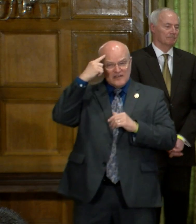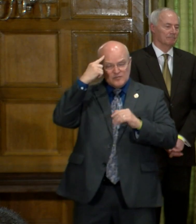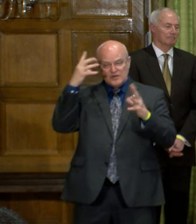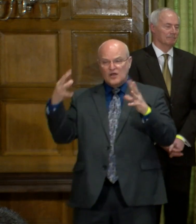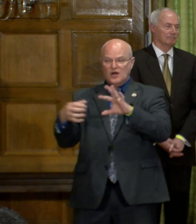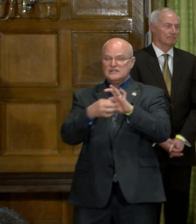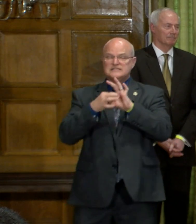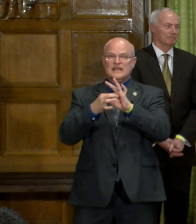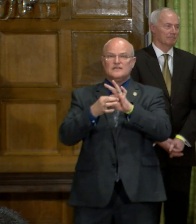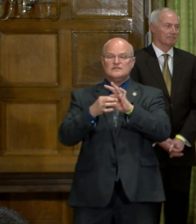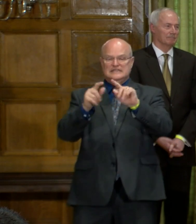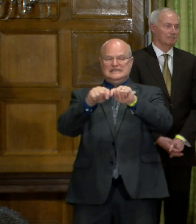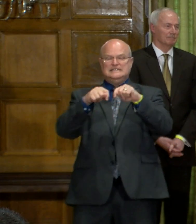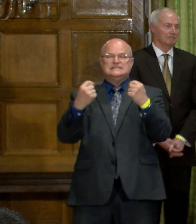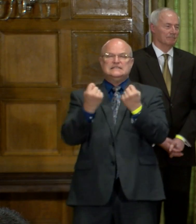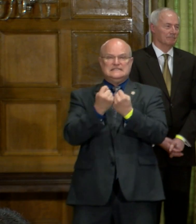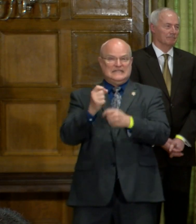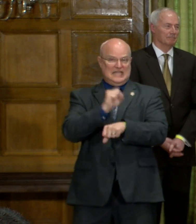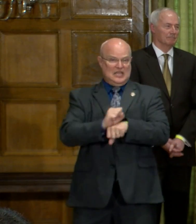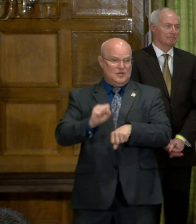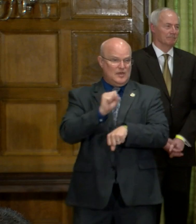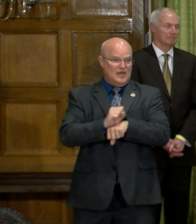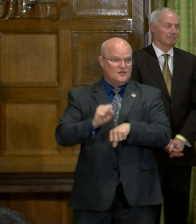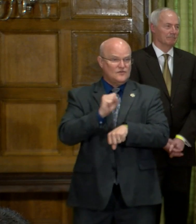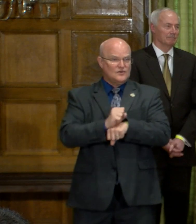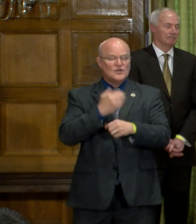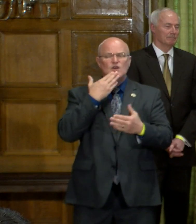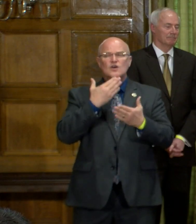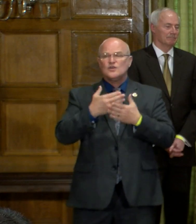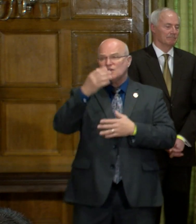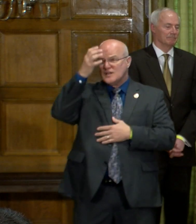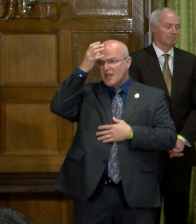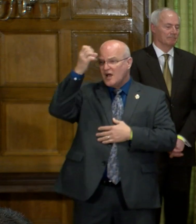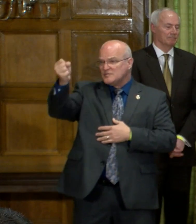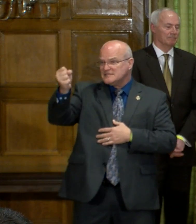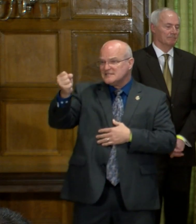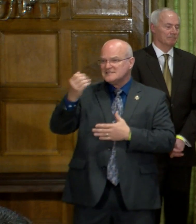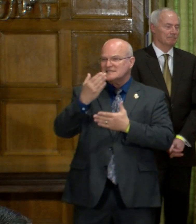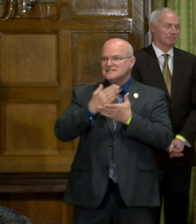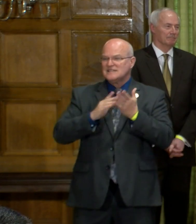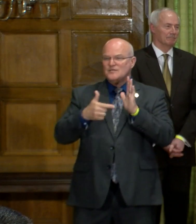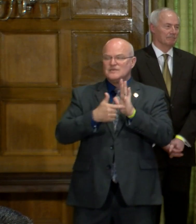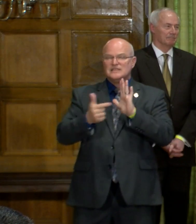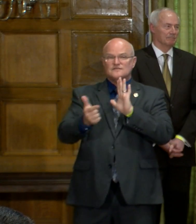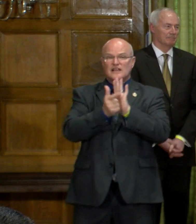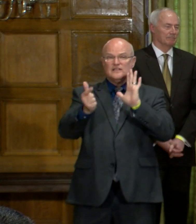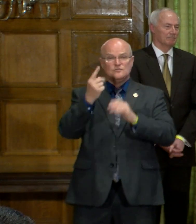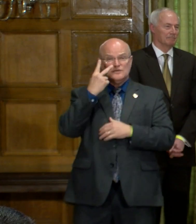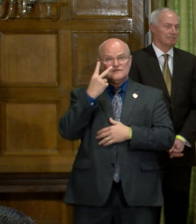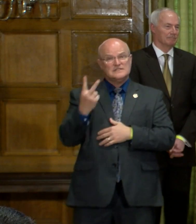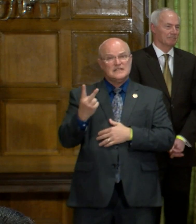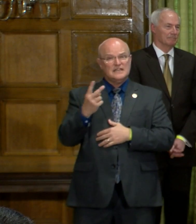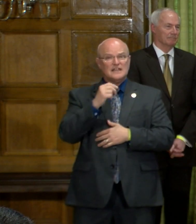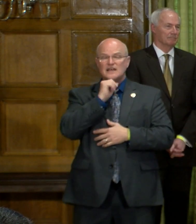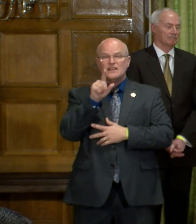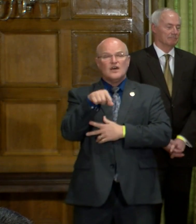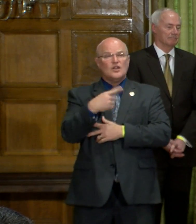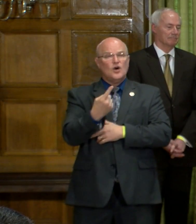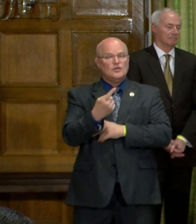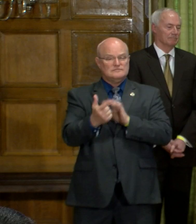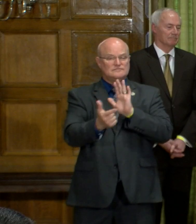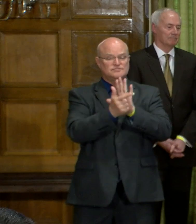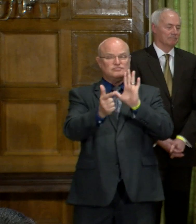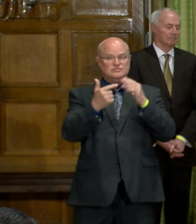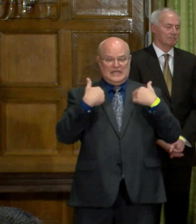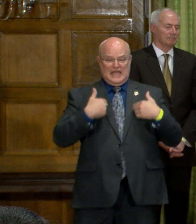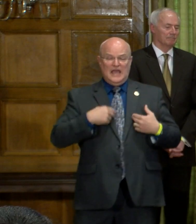So, you know, this has got to be a team effort. You know, it's good common sense directives, and some of these violations we have seen, not only does the